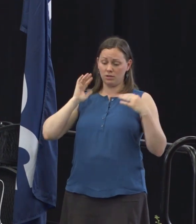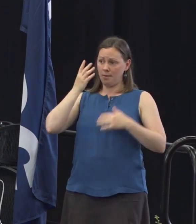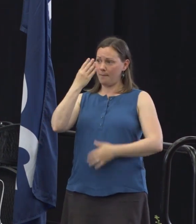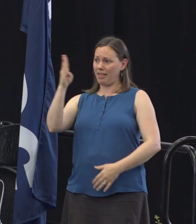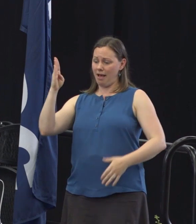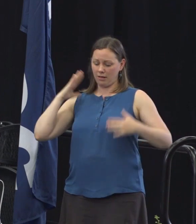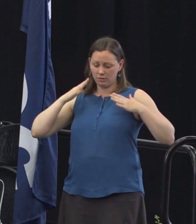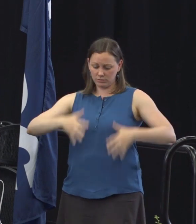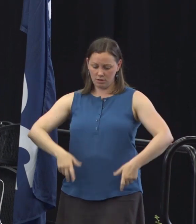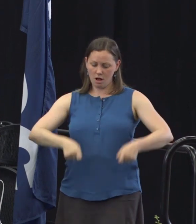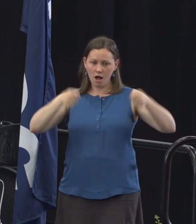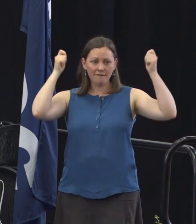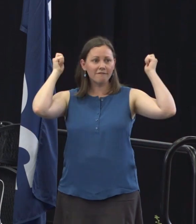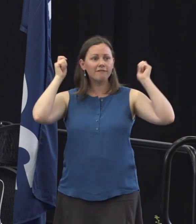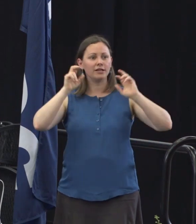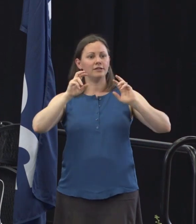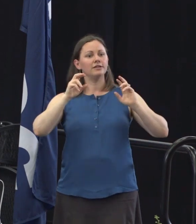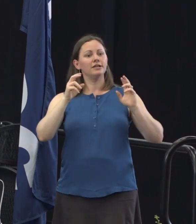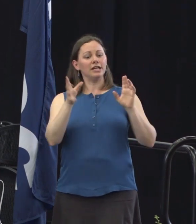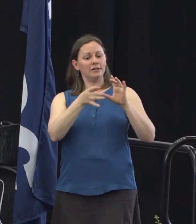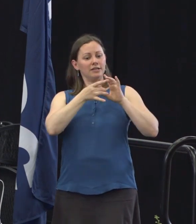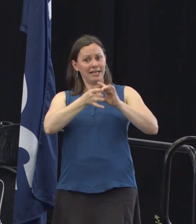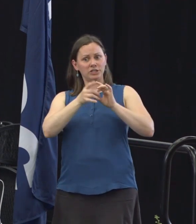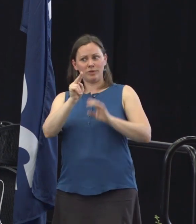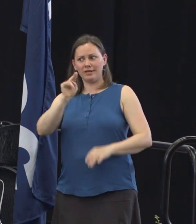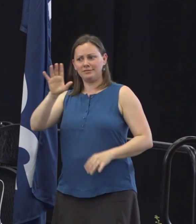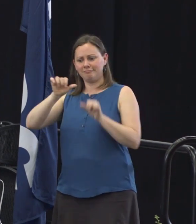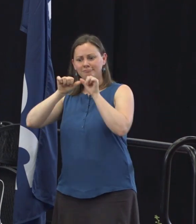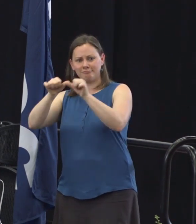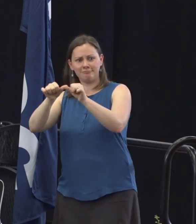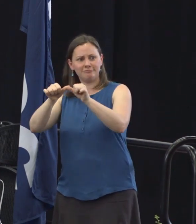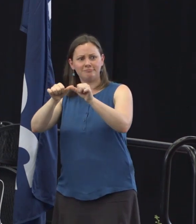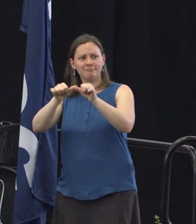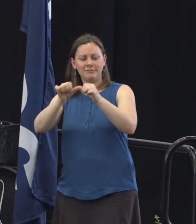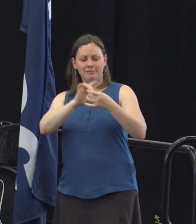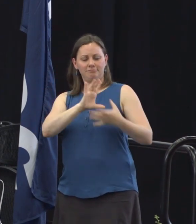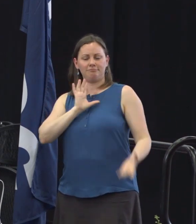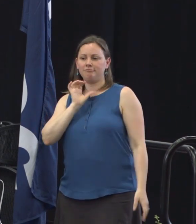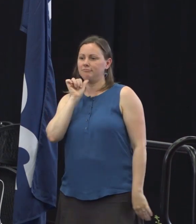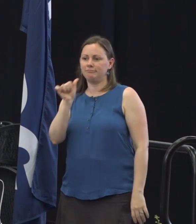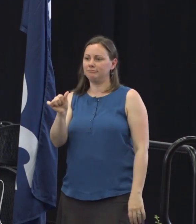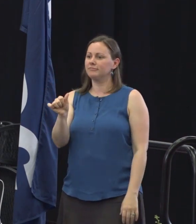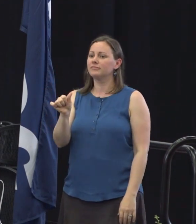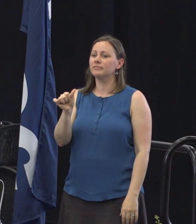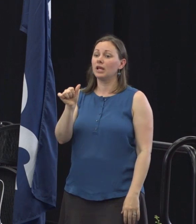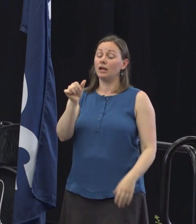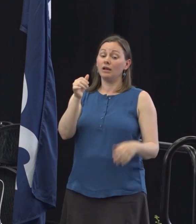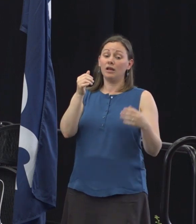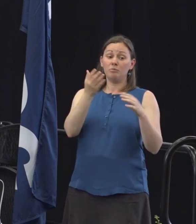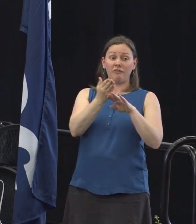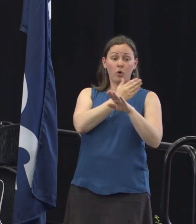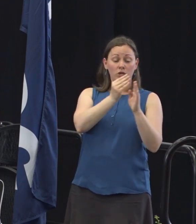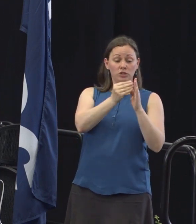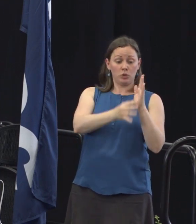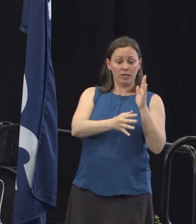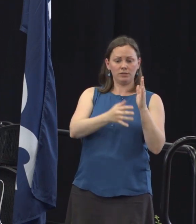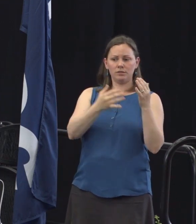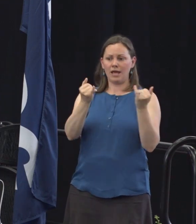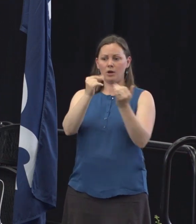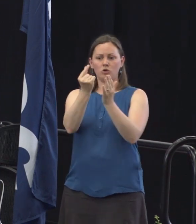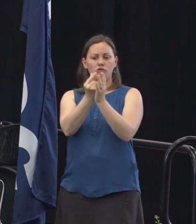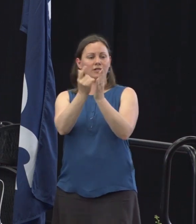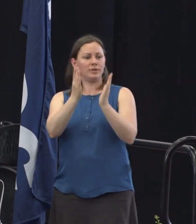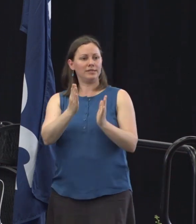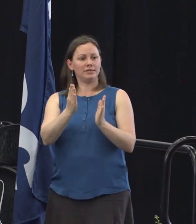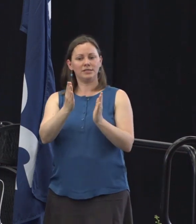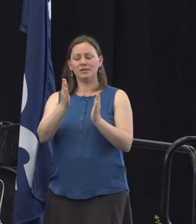your connection to NSCC continues. It does not end. You were students, you're graduates today, but forever